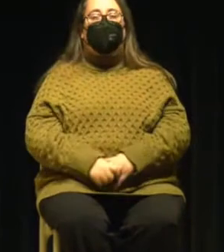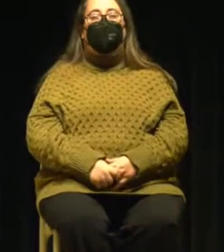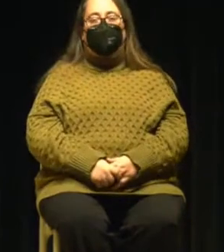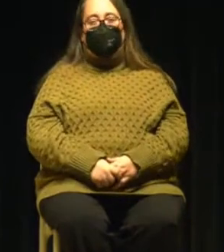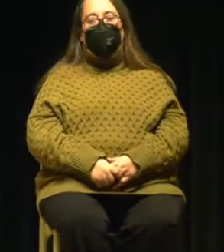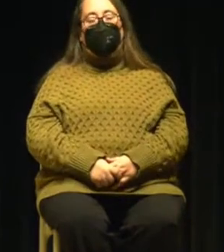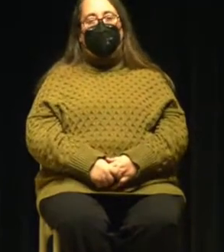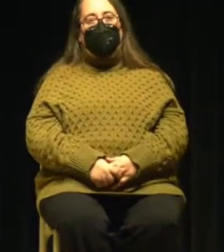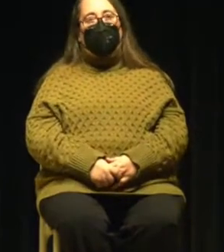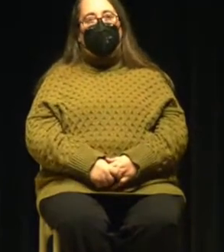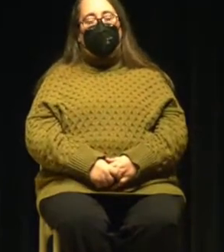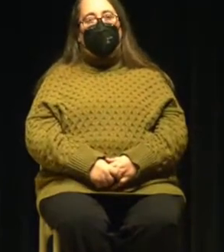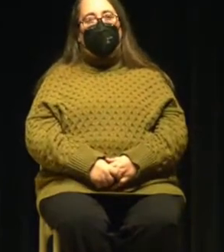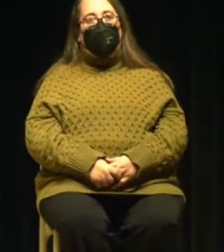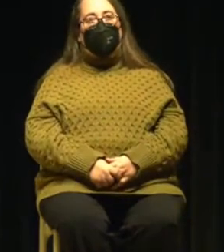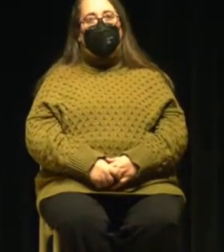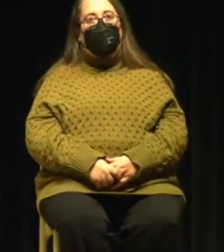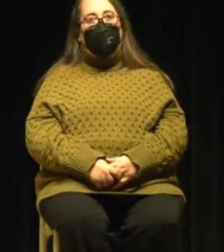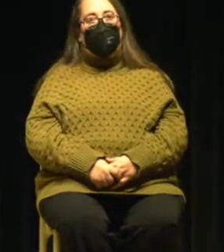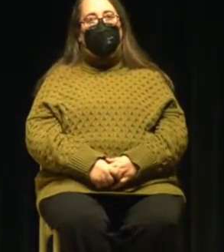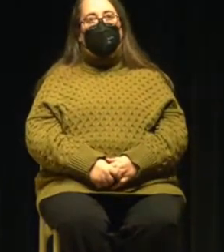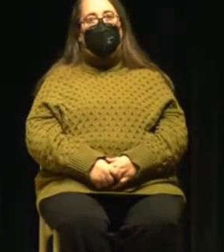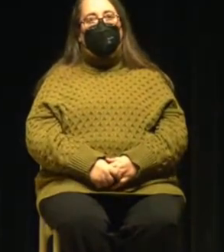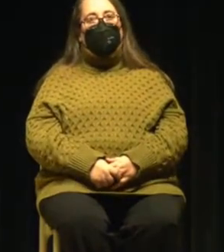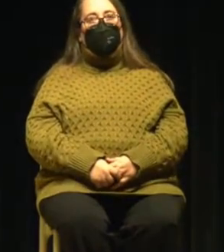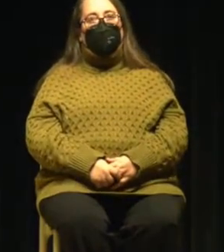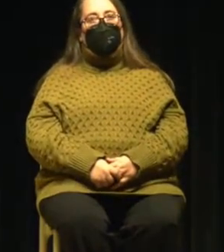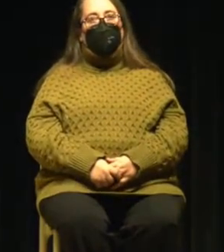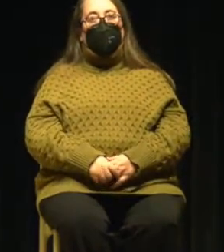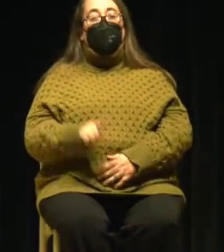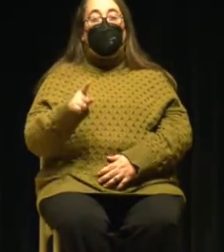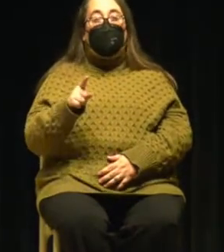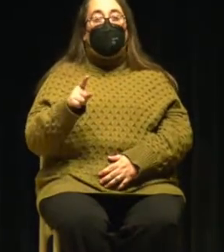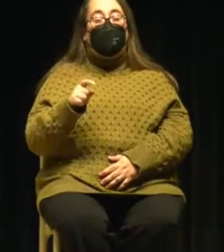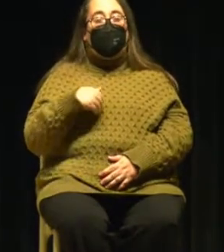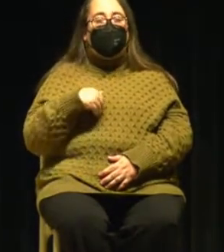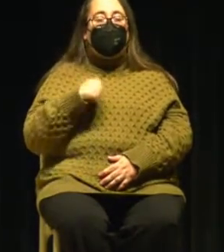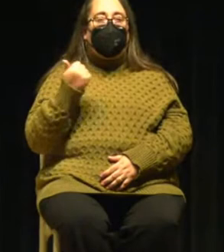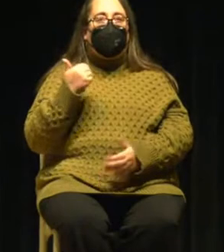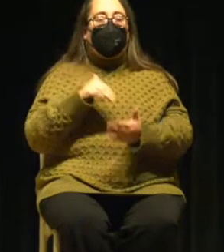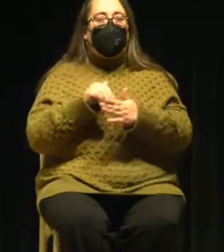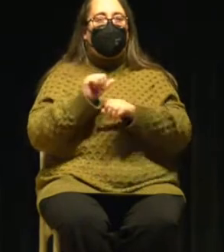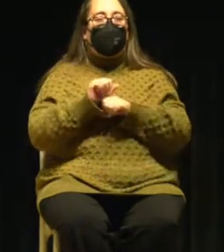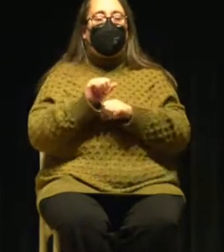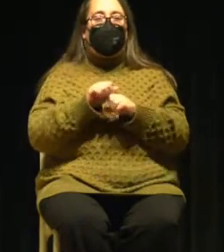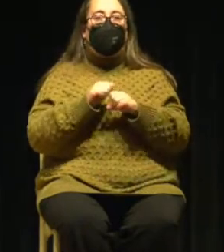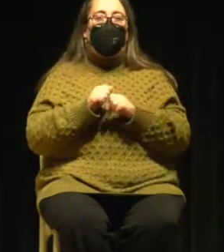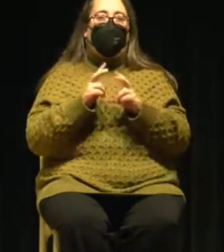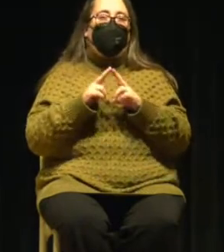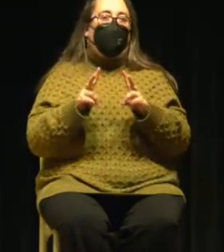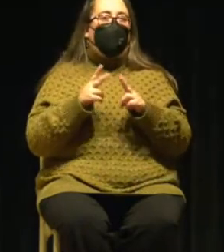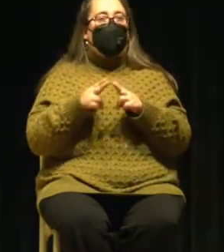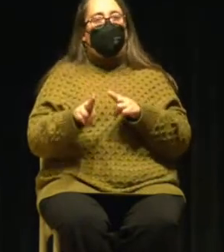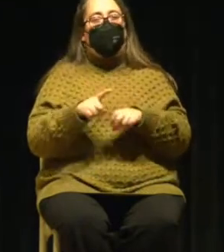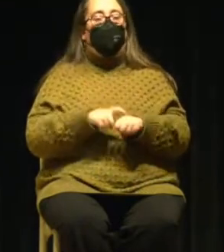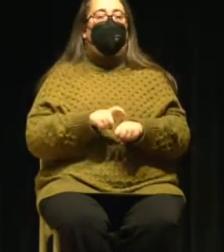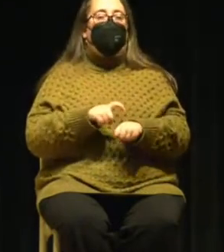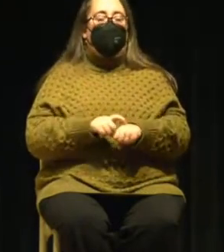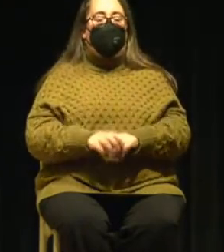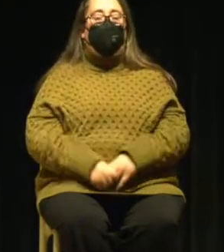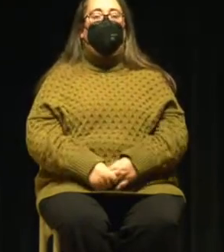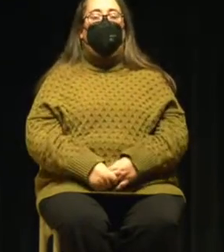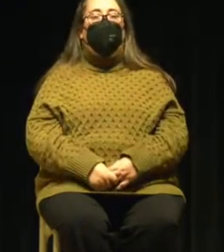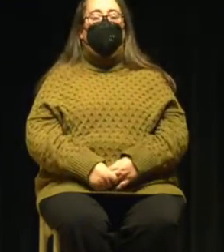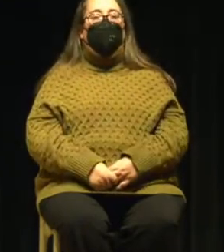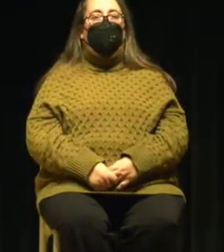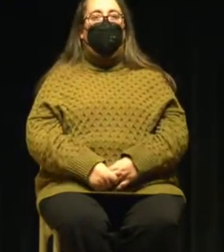know, you're one of these people, you've had like 10,000 careers in one very short period of time, right? Yeah. You've been